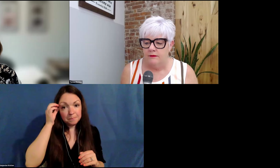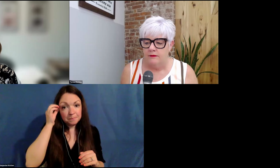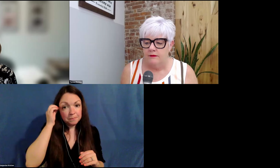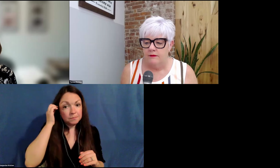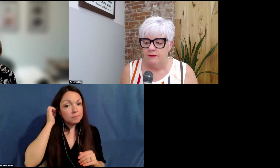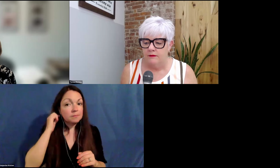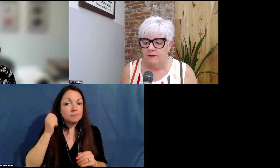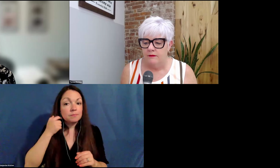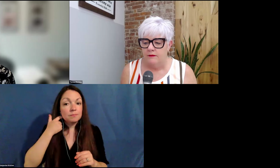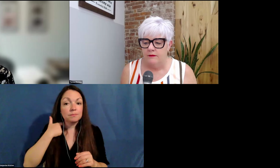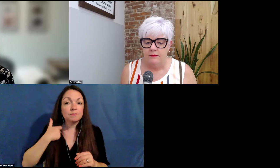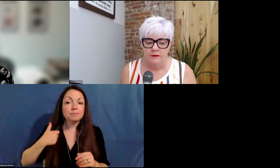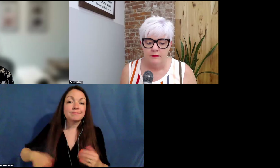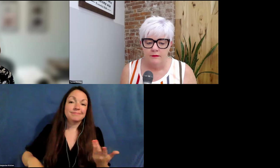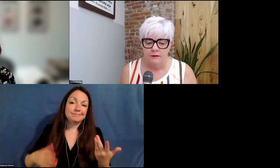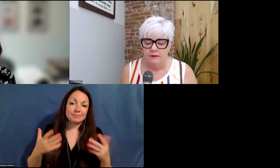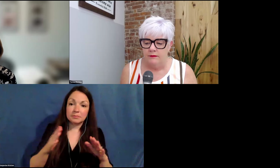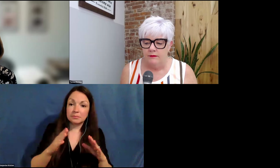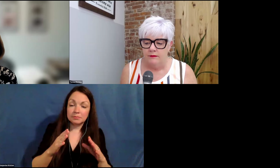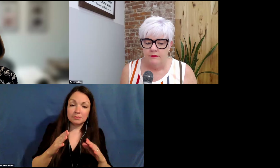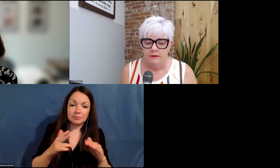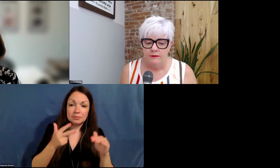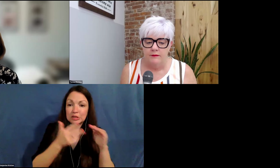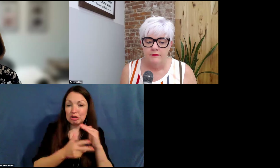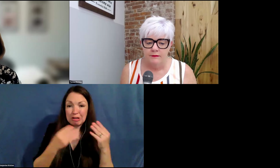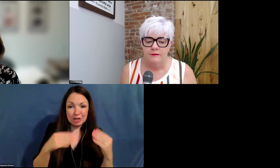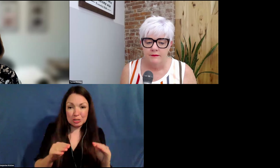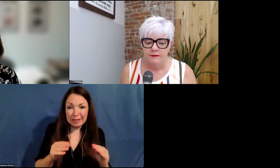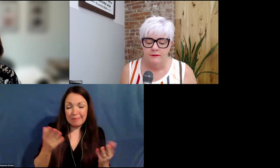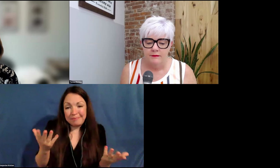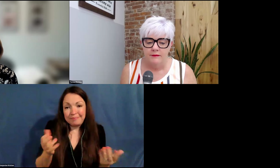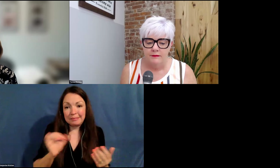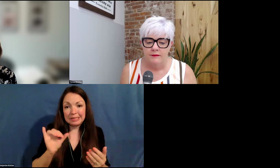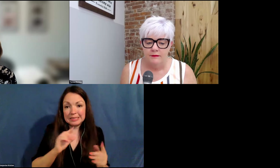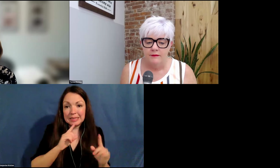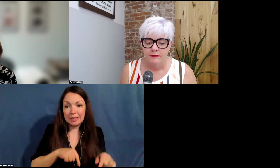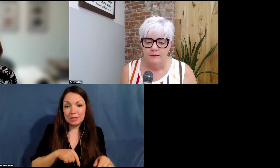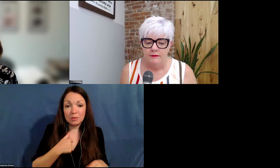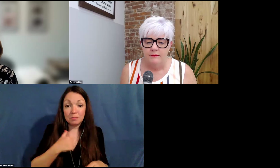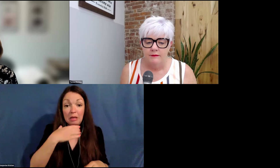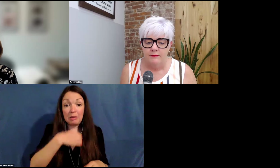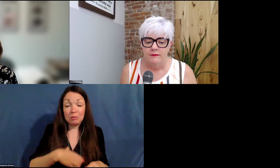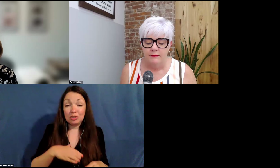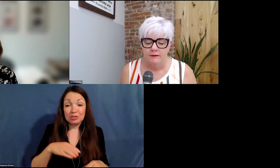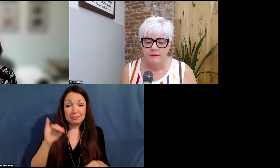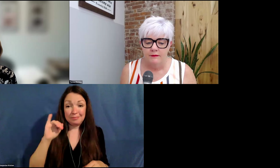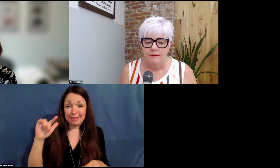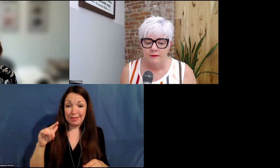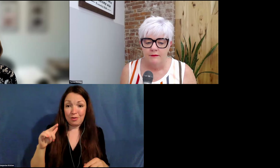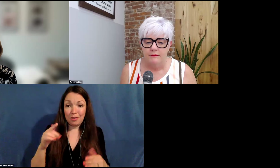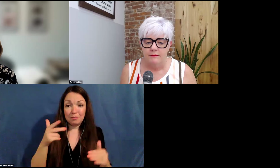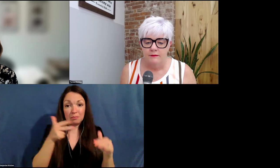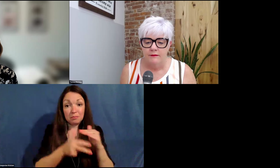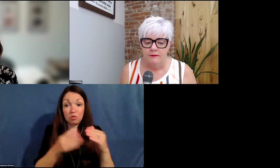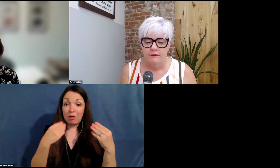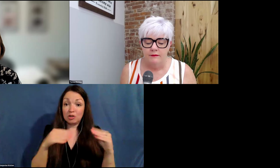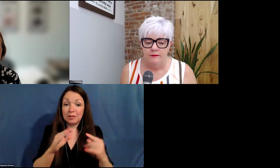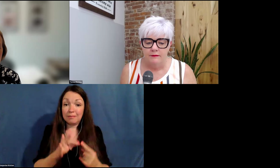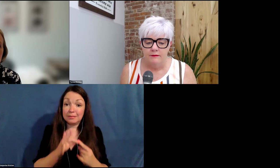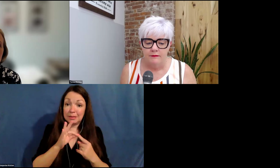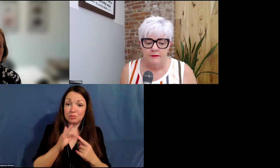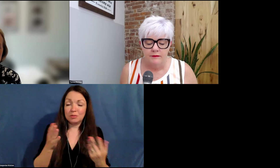Garage sales, same answer. I wish there was a Illinois garage sale exemption, but there just isn't. Now